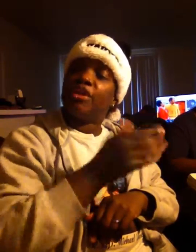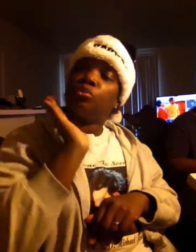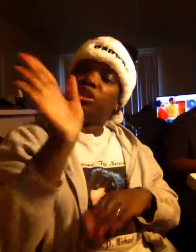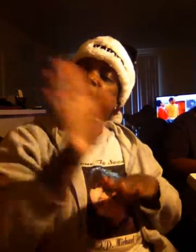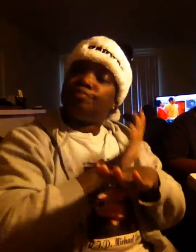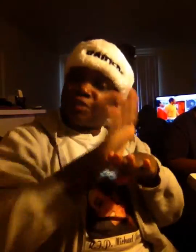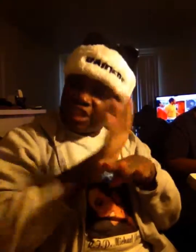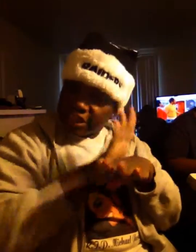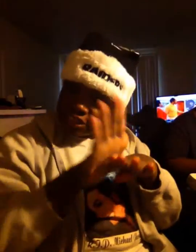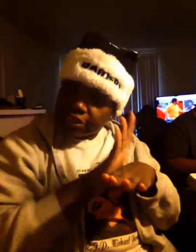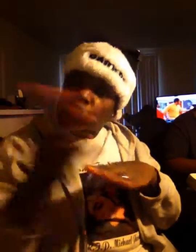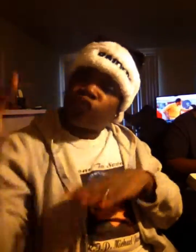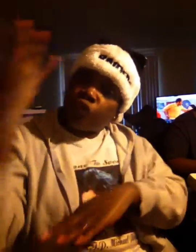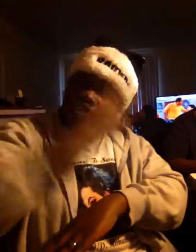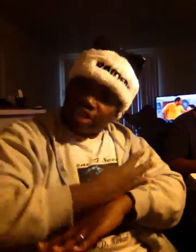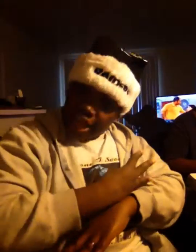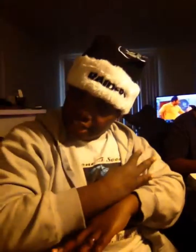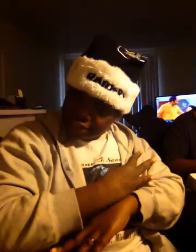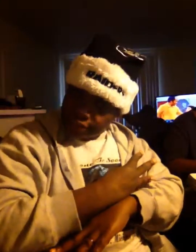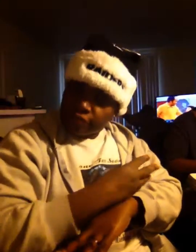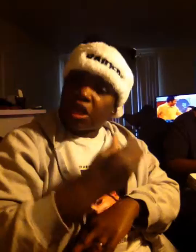we peace for days.